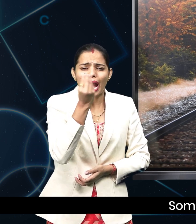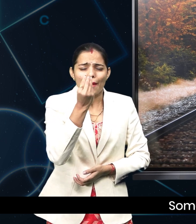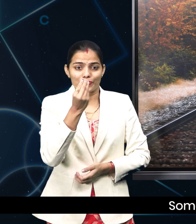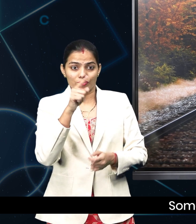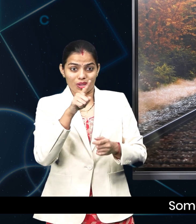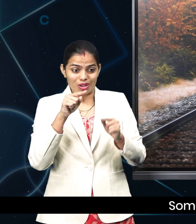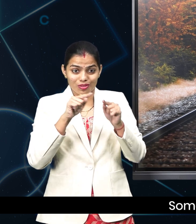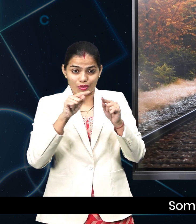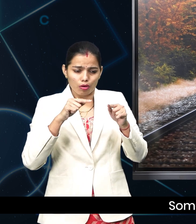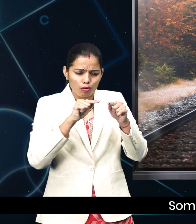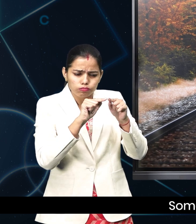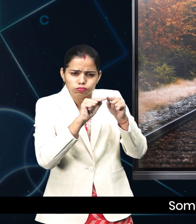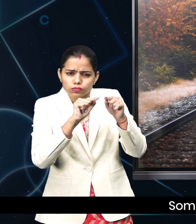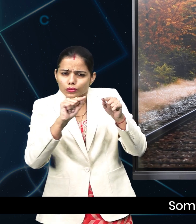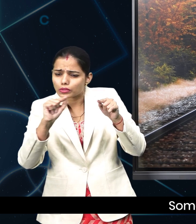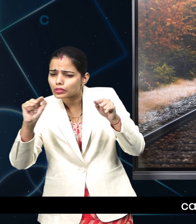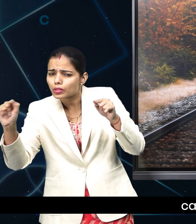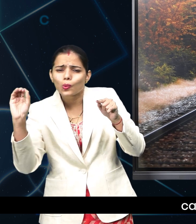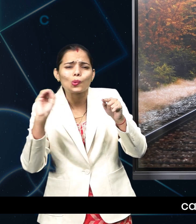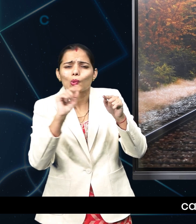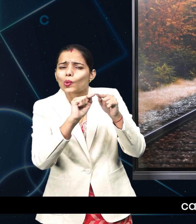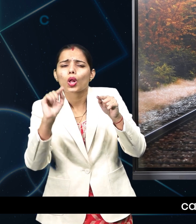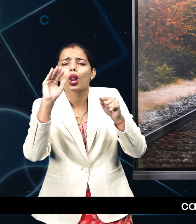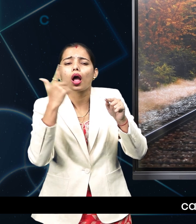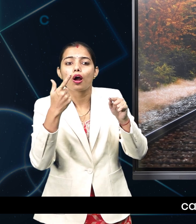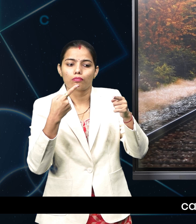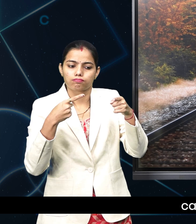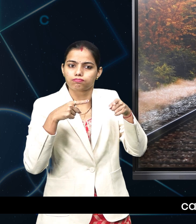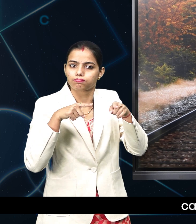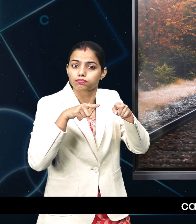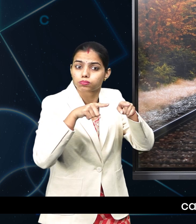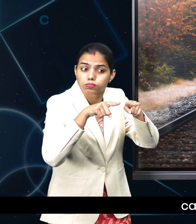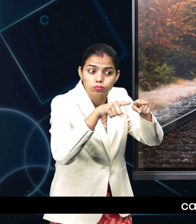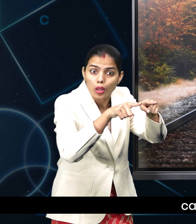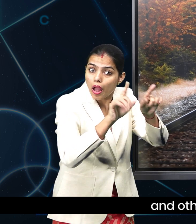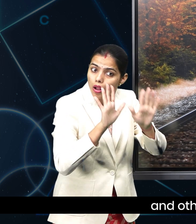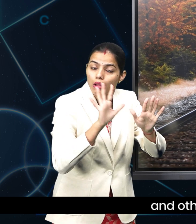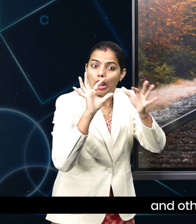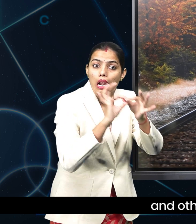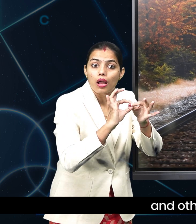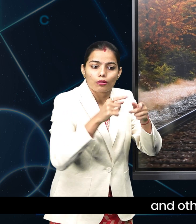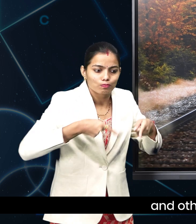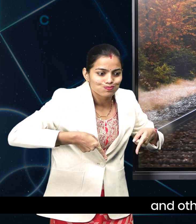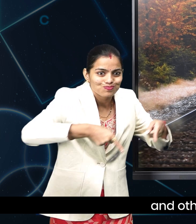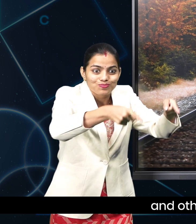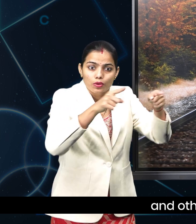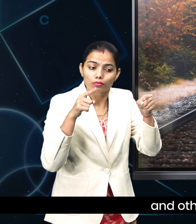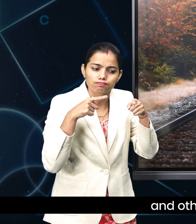Some lines never touch, called parallel lines, and others cross at one